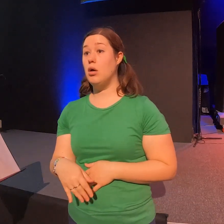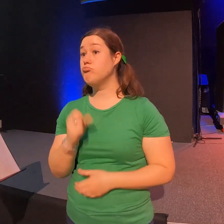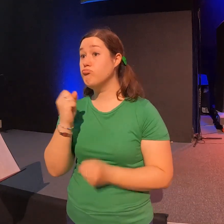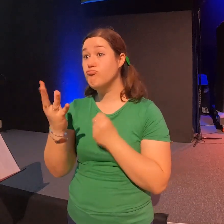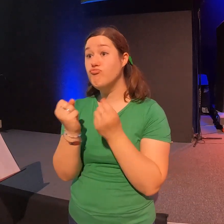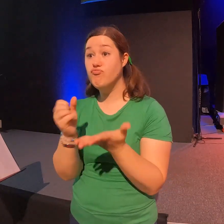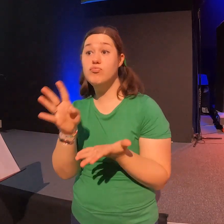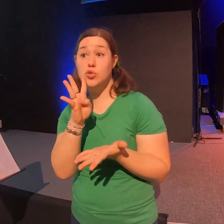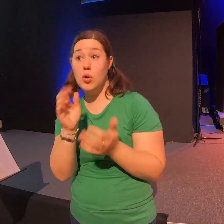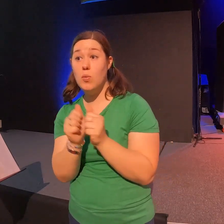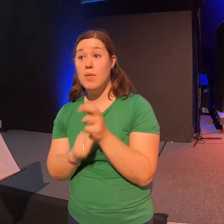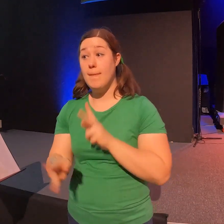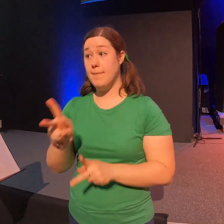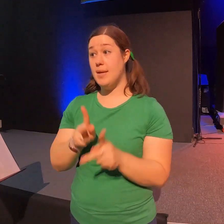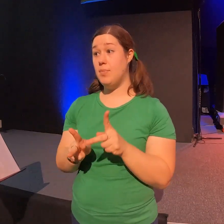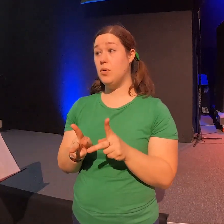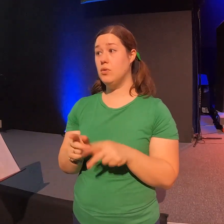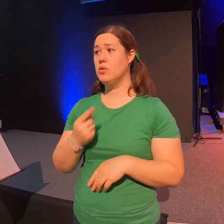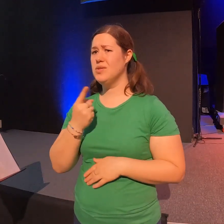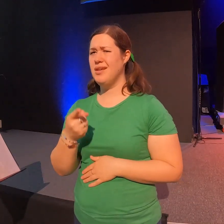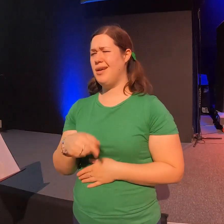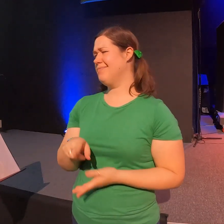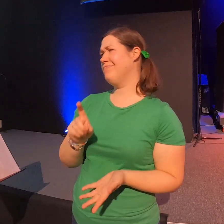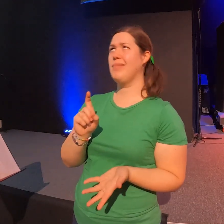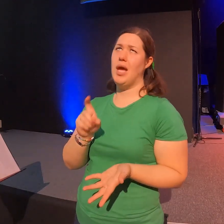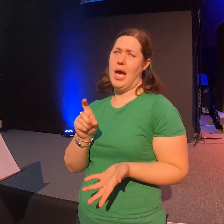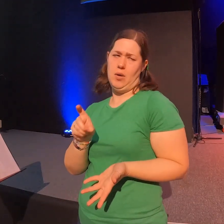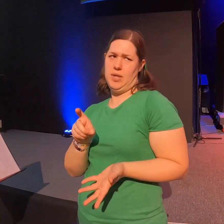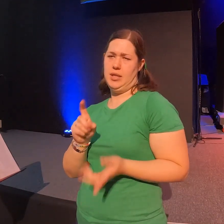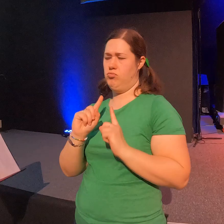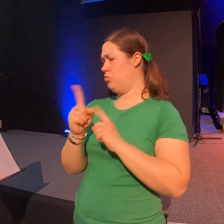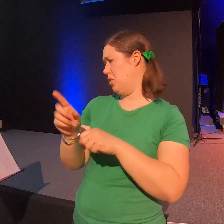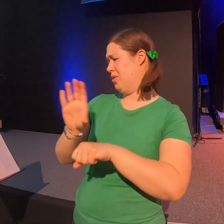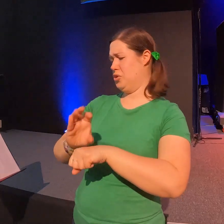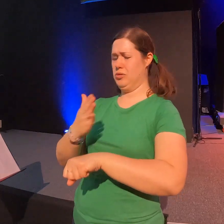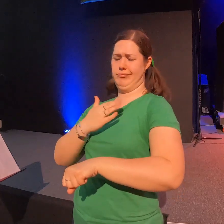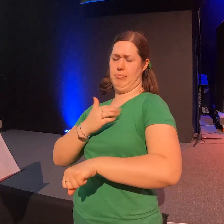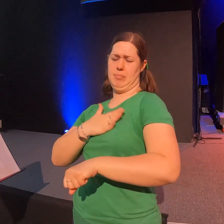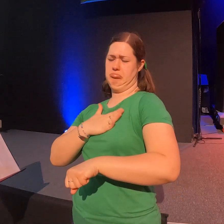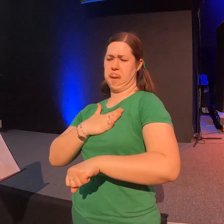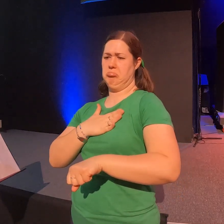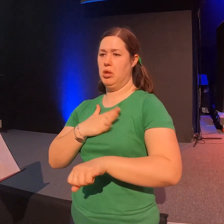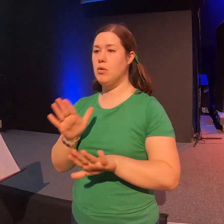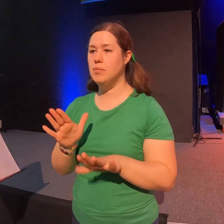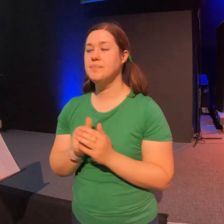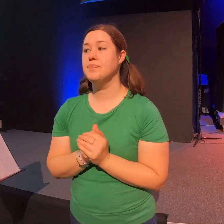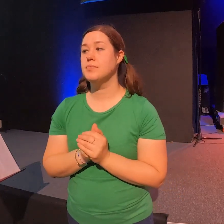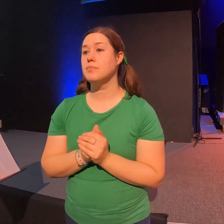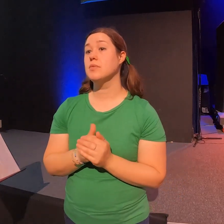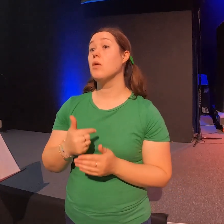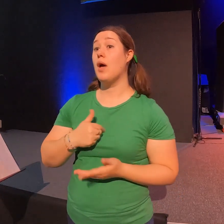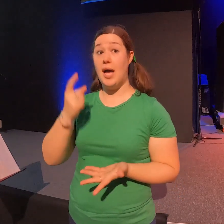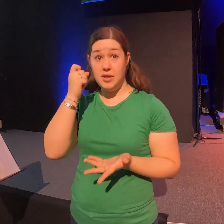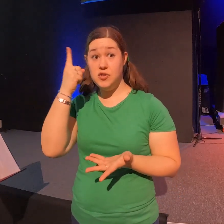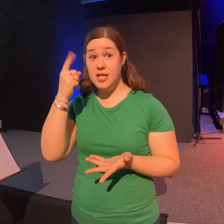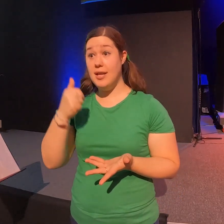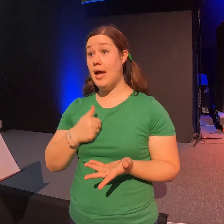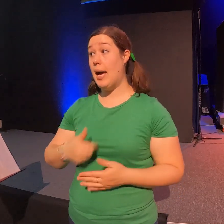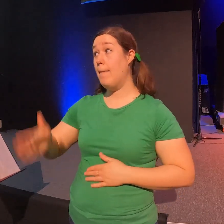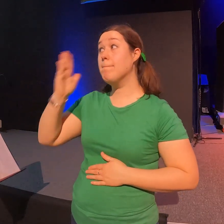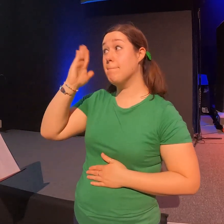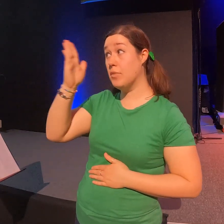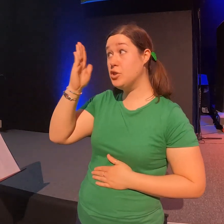say, I don't have to go to church. You will have excellent information to give them. For I realize I'm preaching to the choir today. Amen?